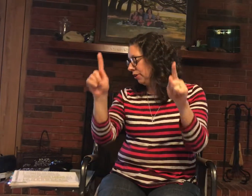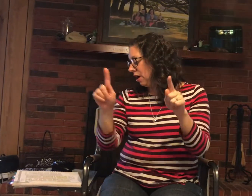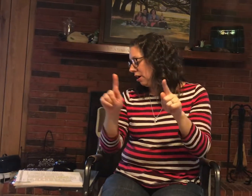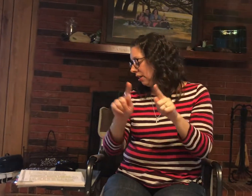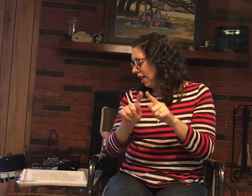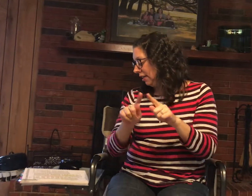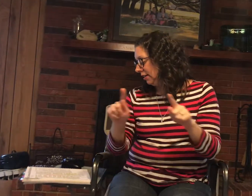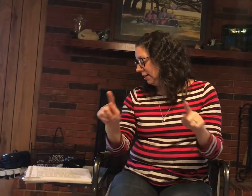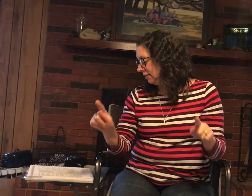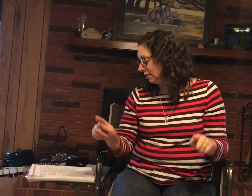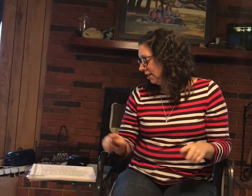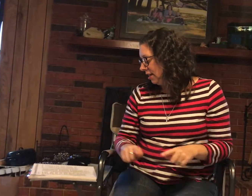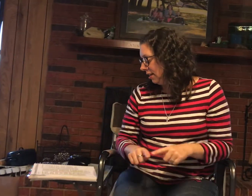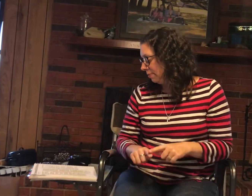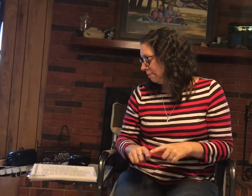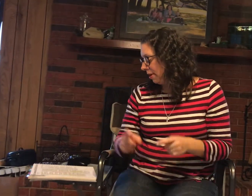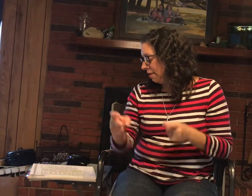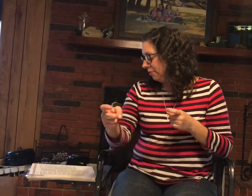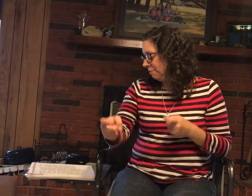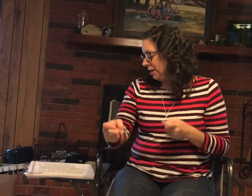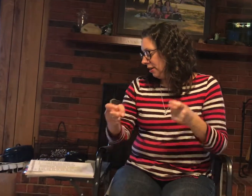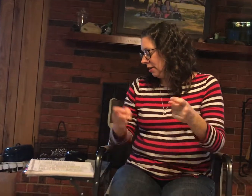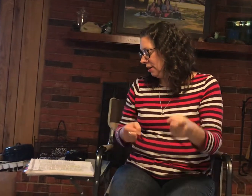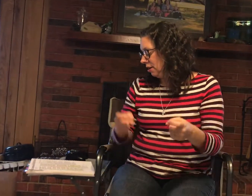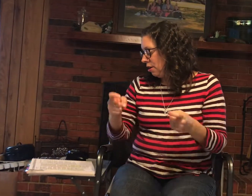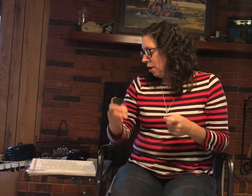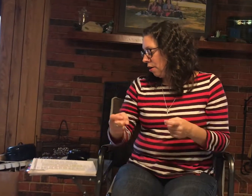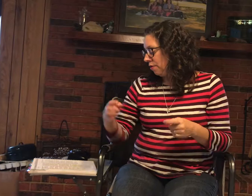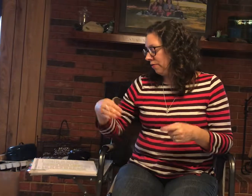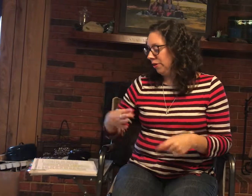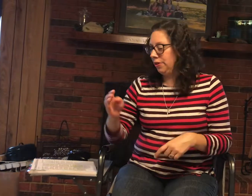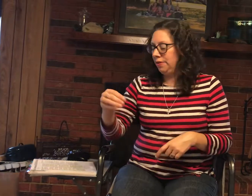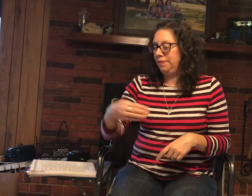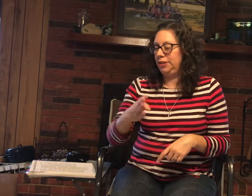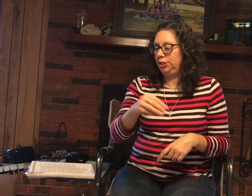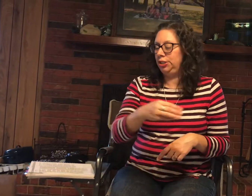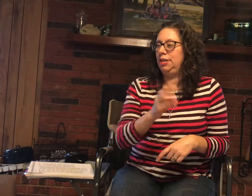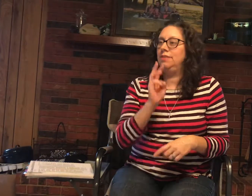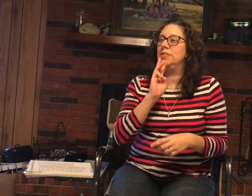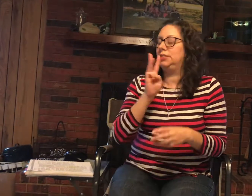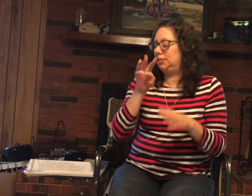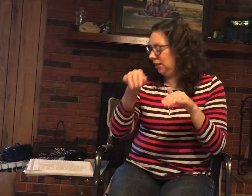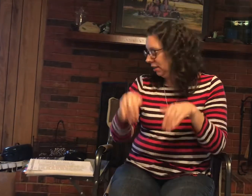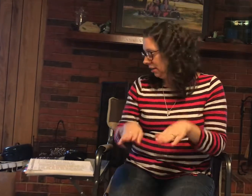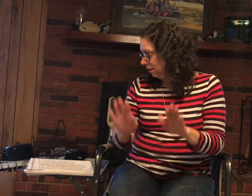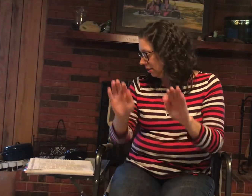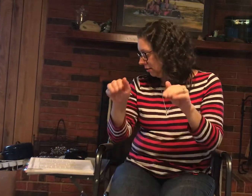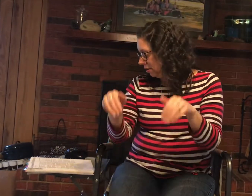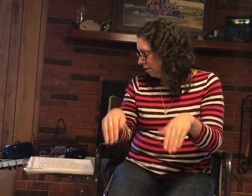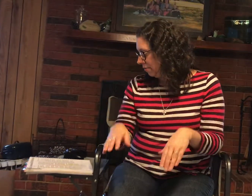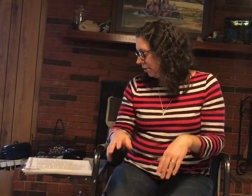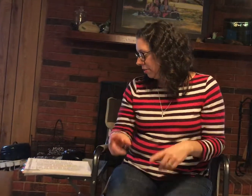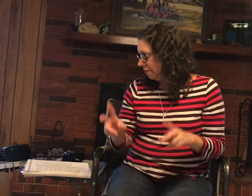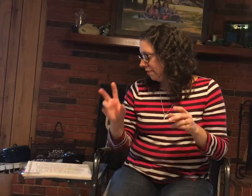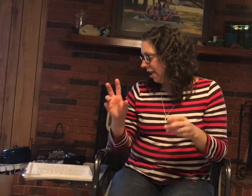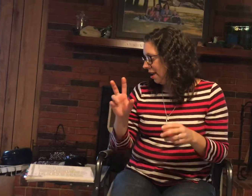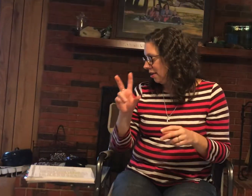our likeness, and let them have dominion over the fish of the sea, and over the fowl of